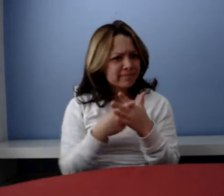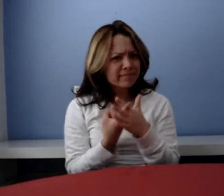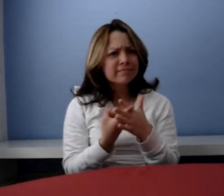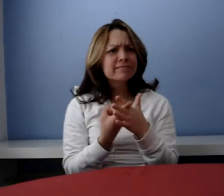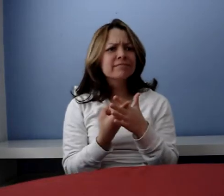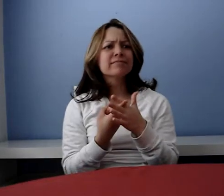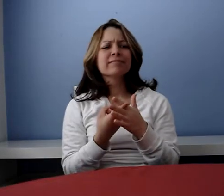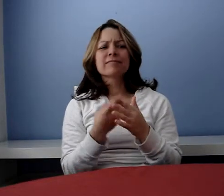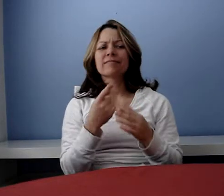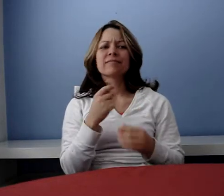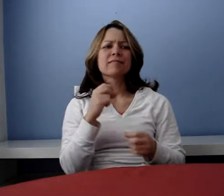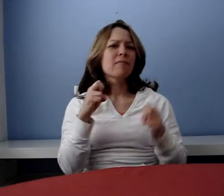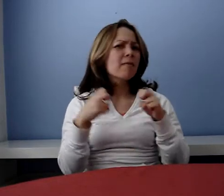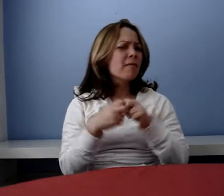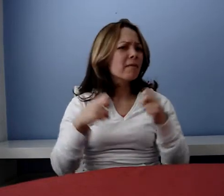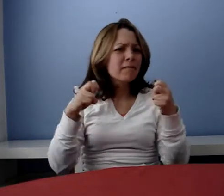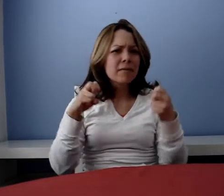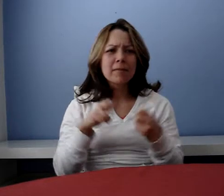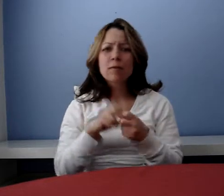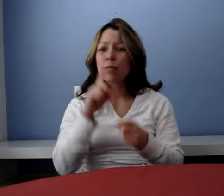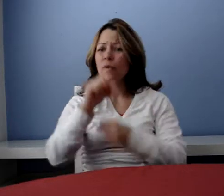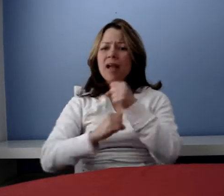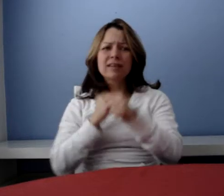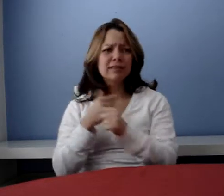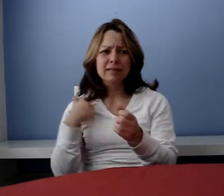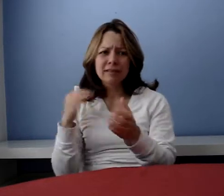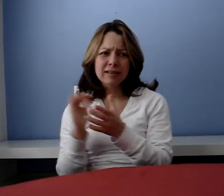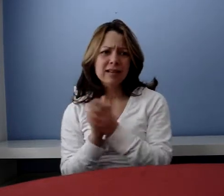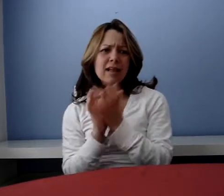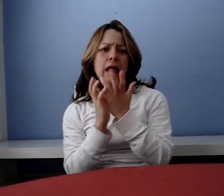playing with the trains. What are you playing with?